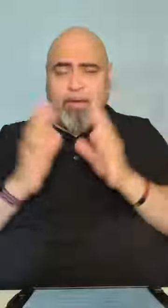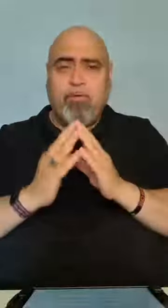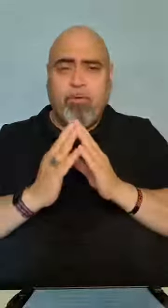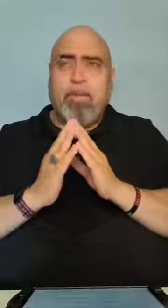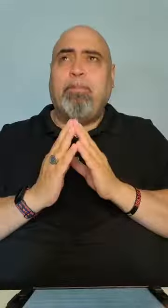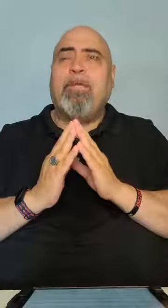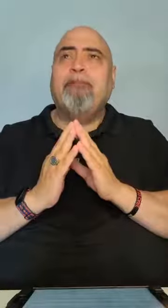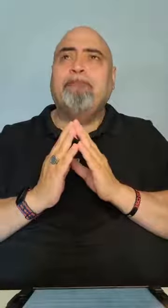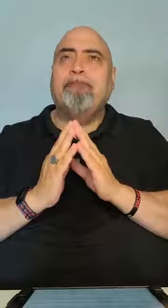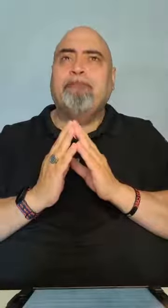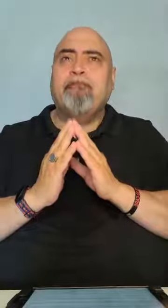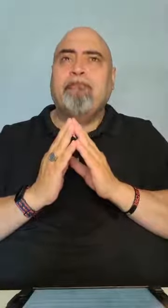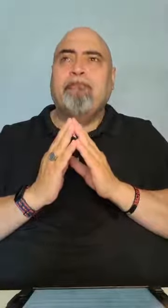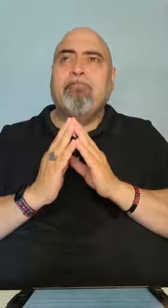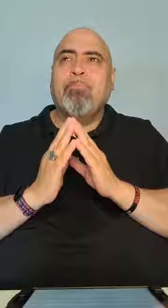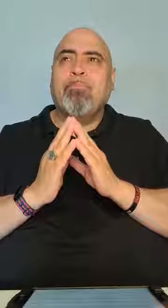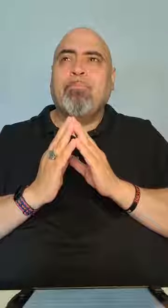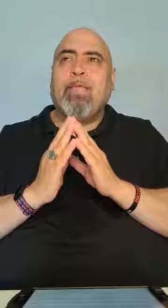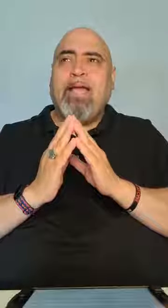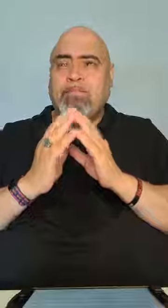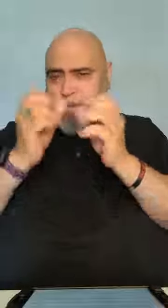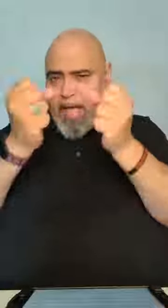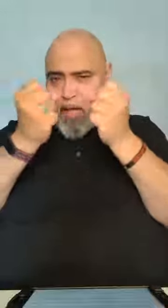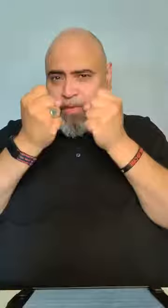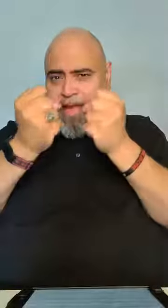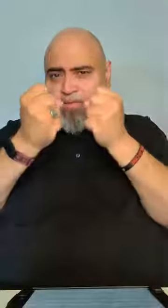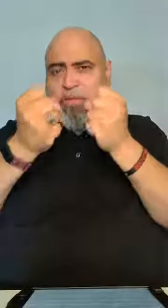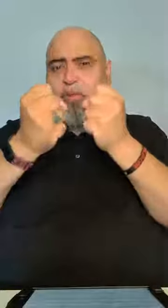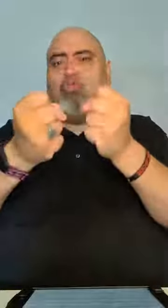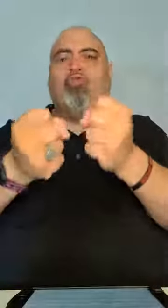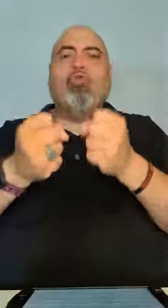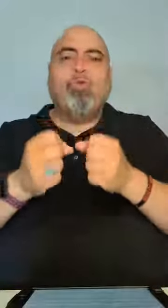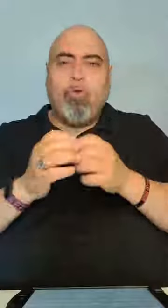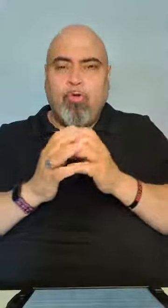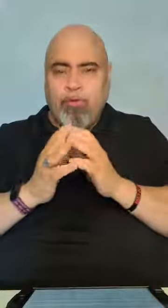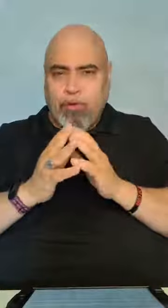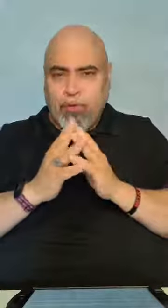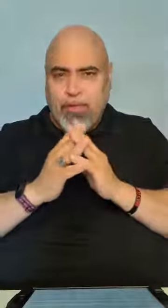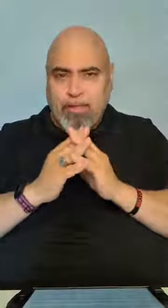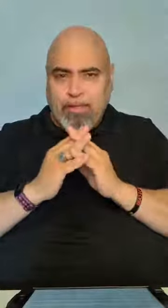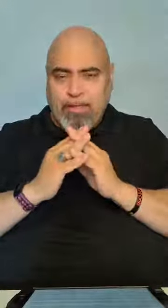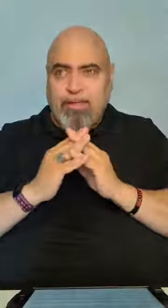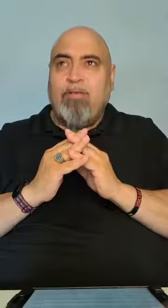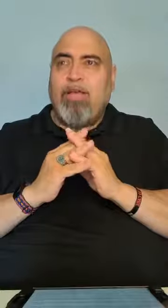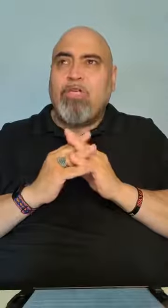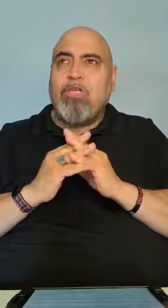group may be. As if somehow they have some control over salvation